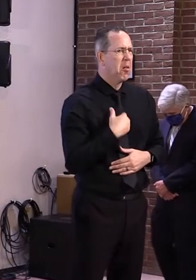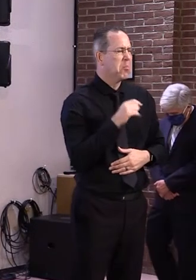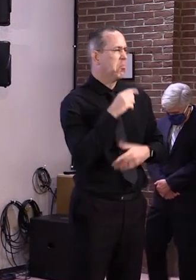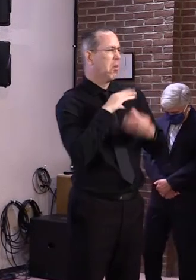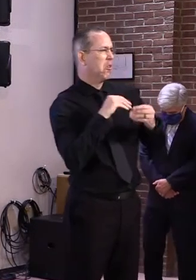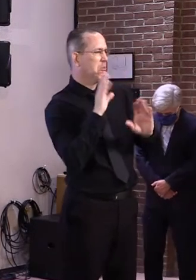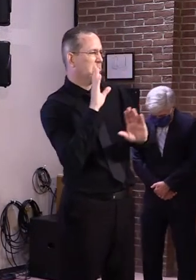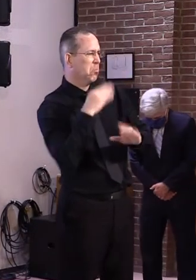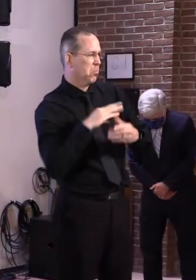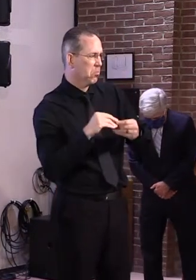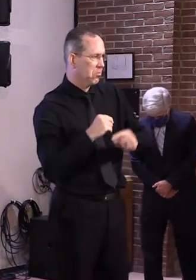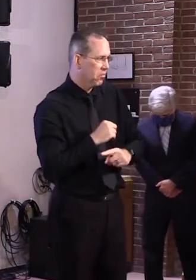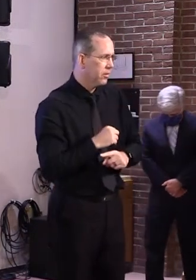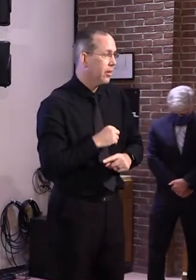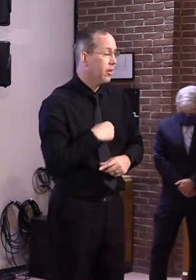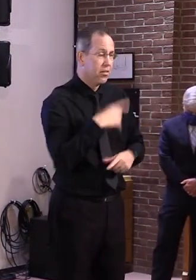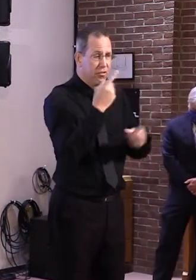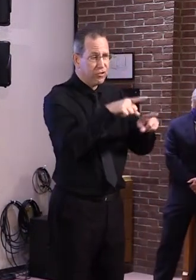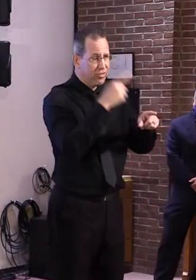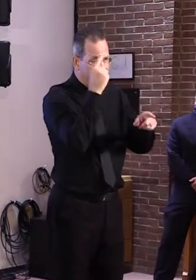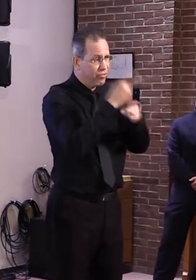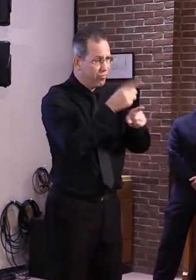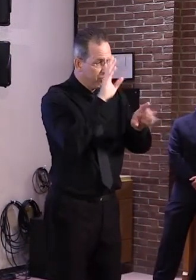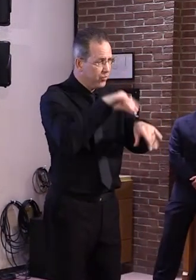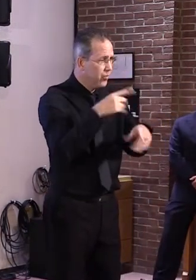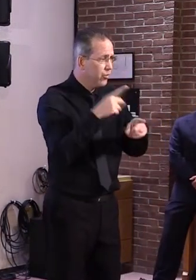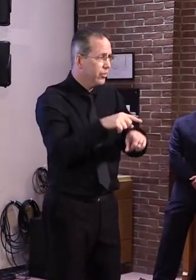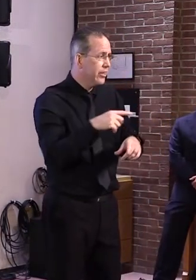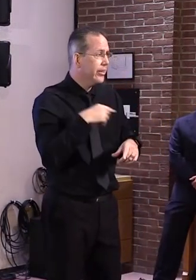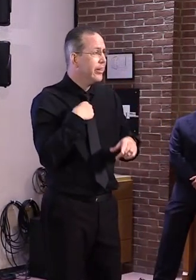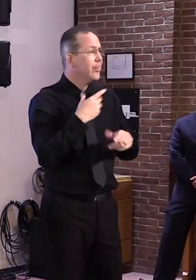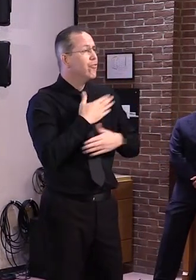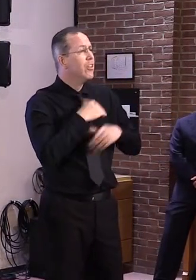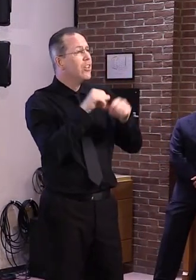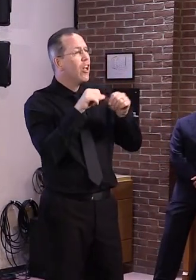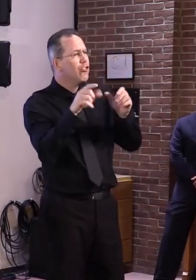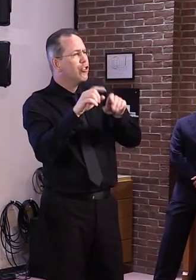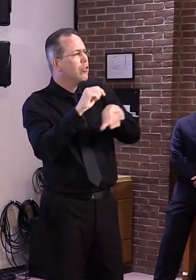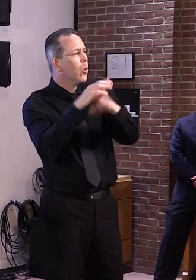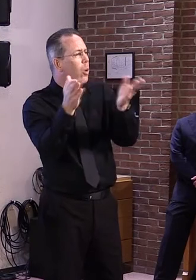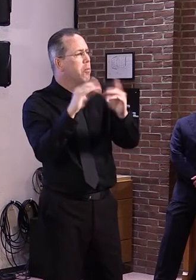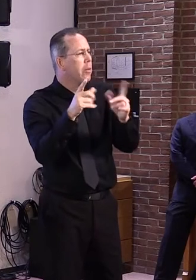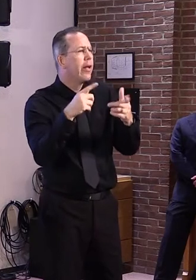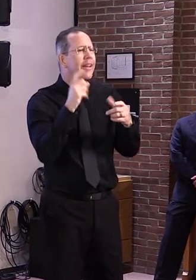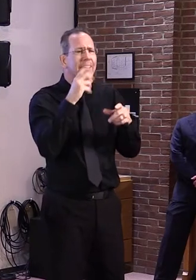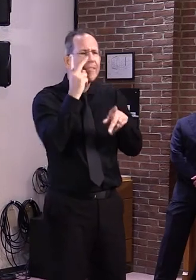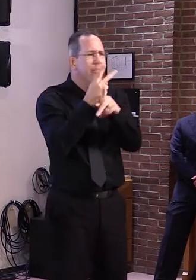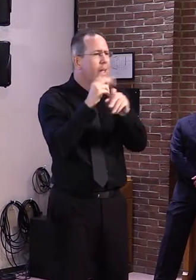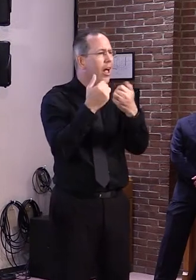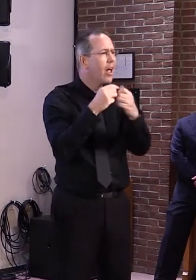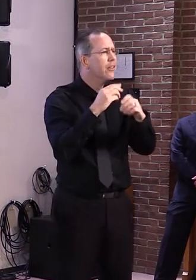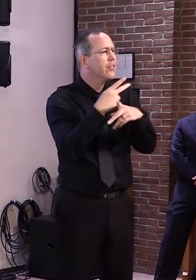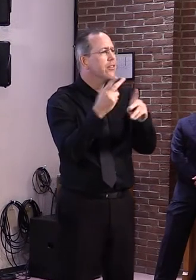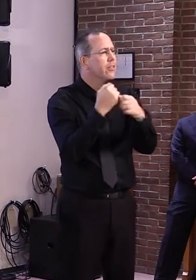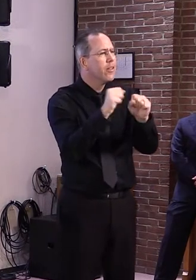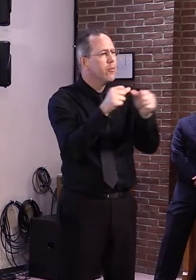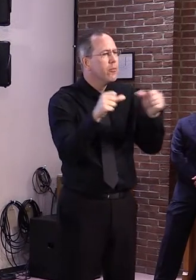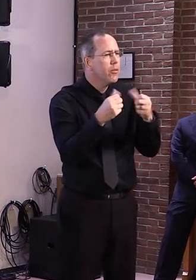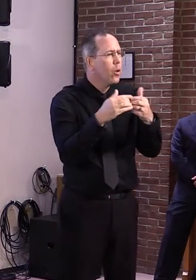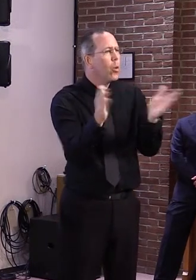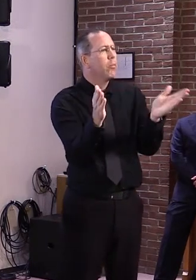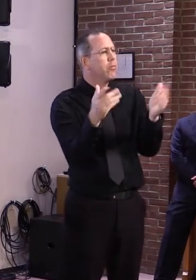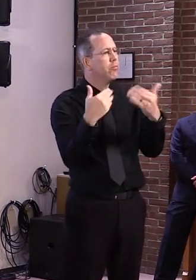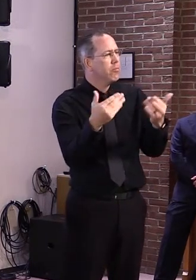locations would be good for all of us. We're trying, we're opening some of the rest areas as we